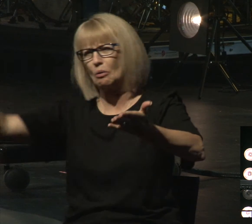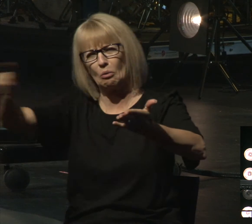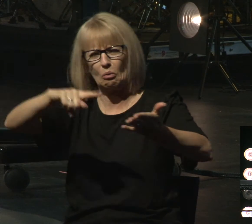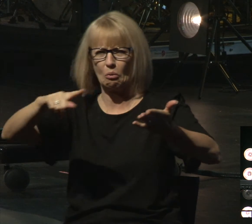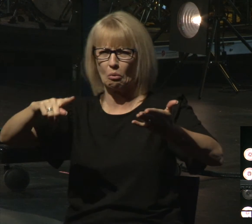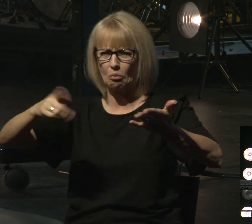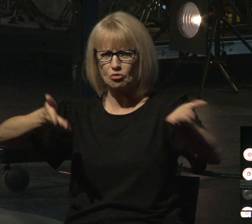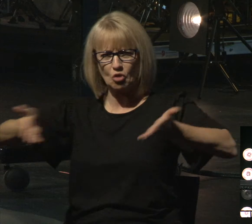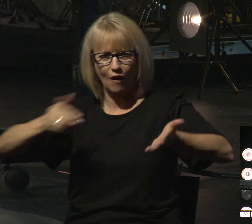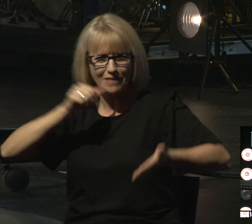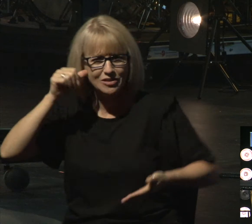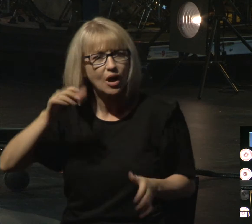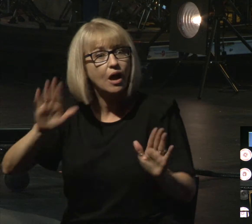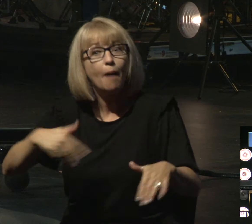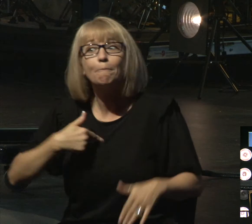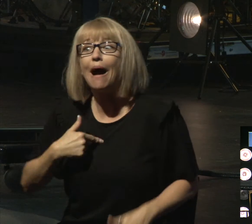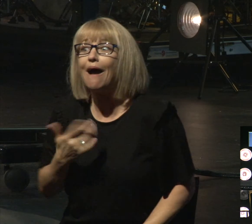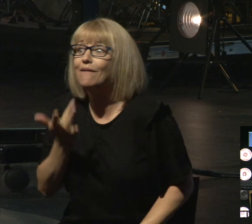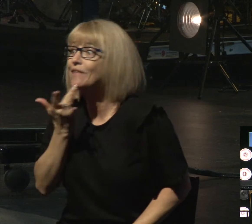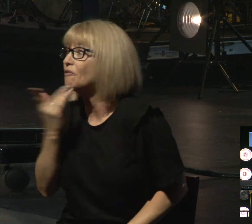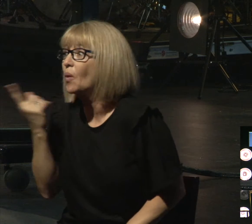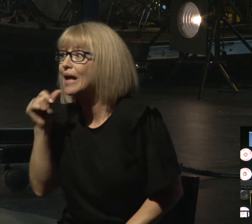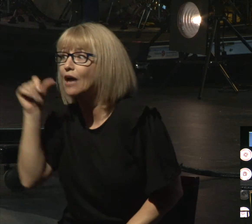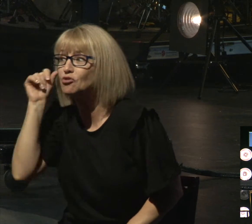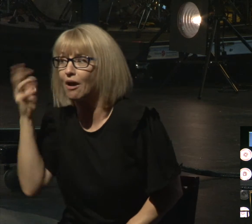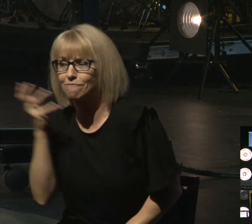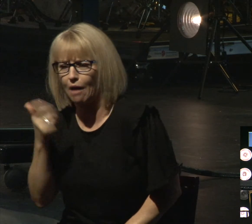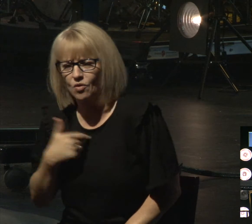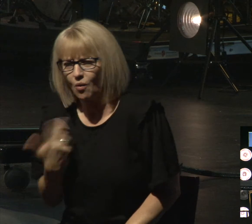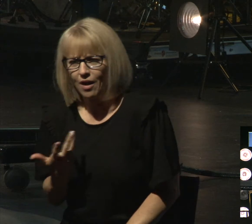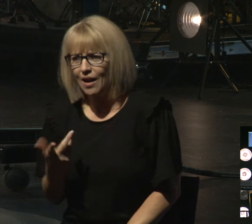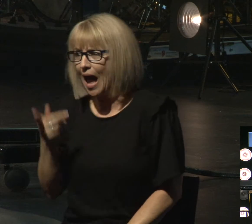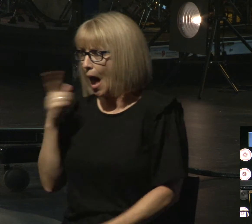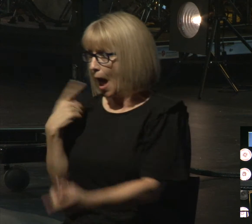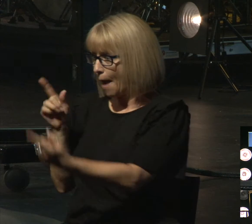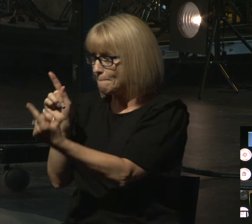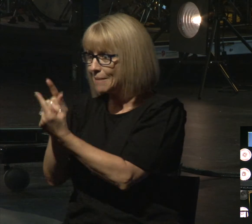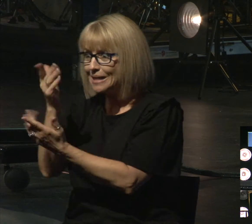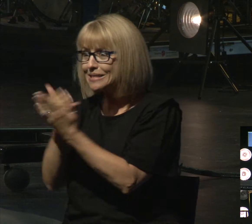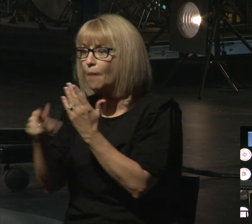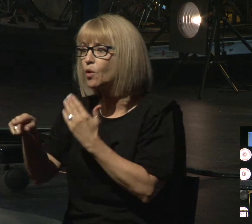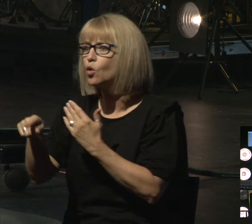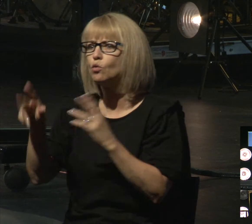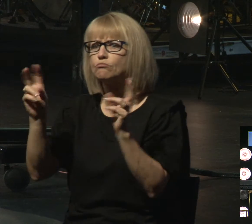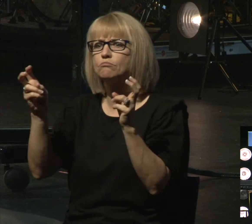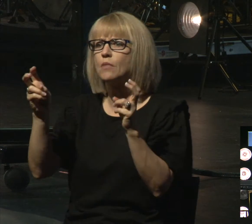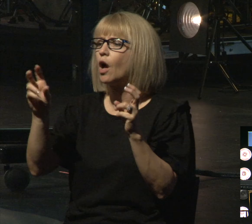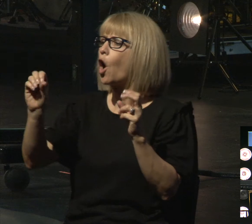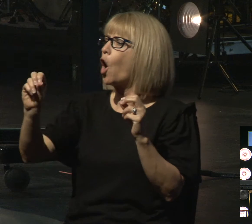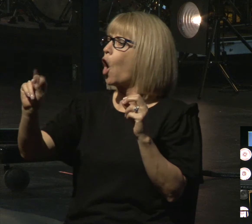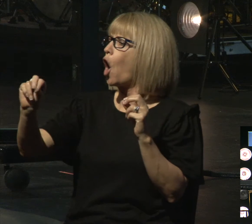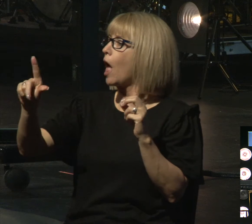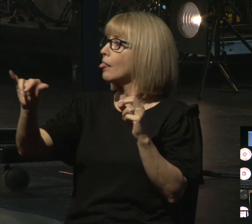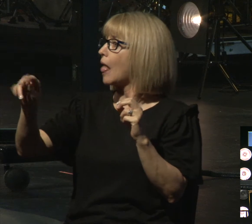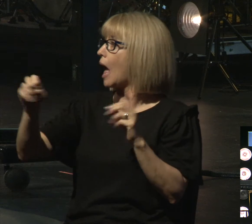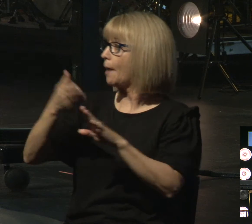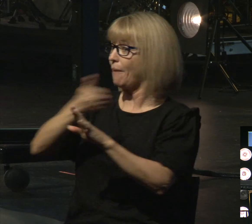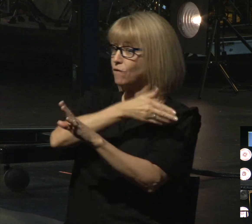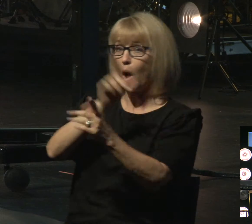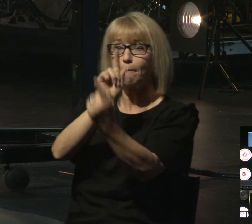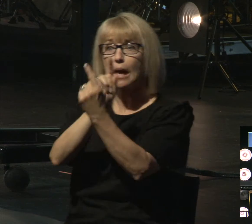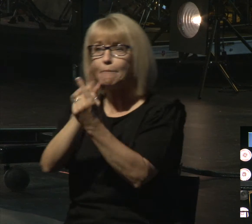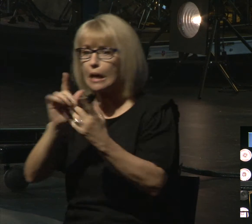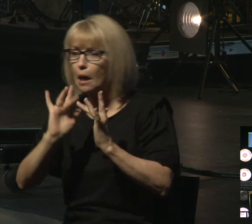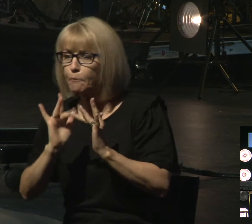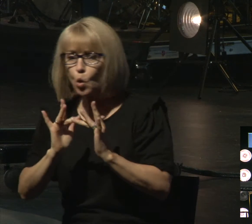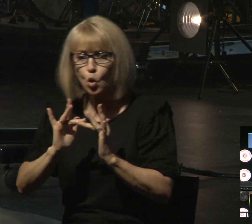fact, my favorite part of yesterday was meeting those of you who were online who stepped out in person for the very first time and got to